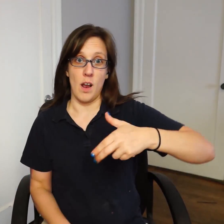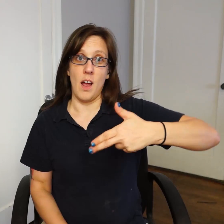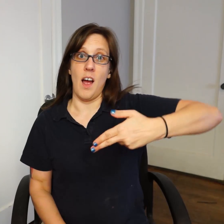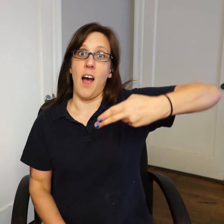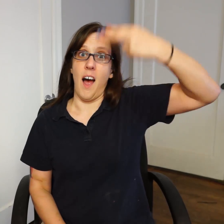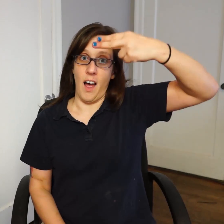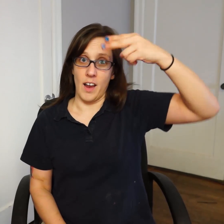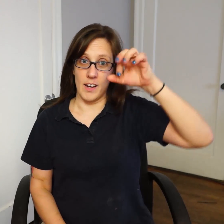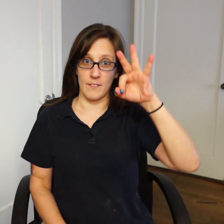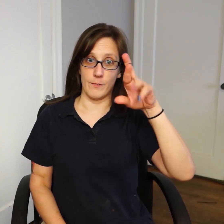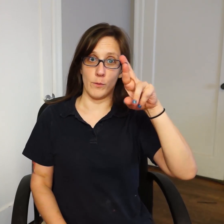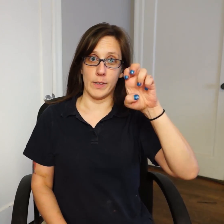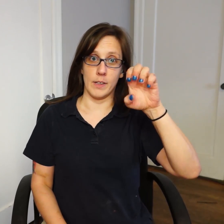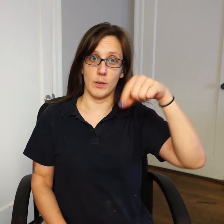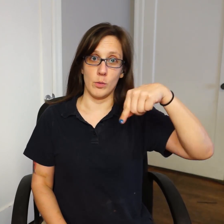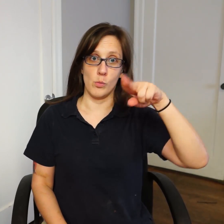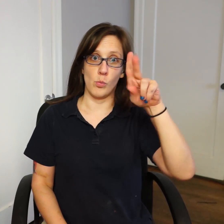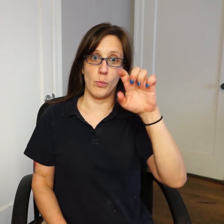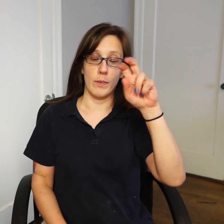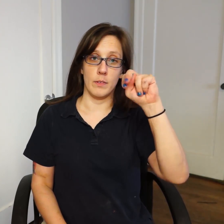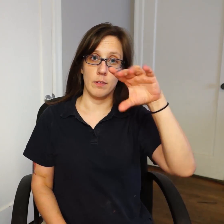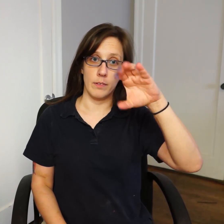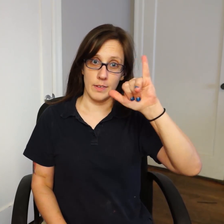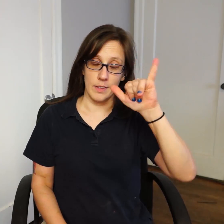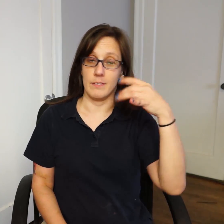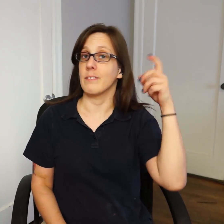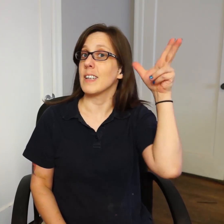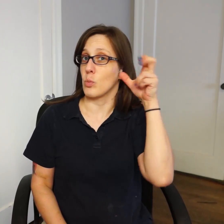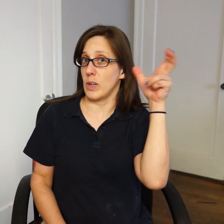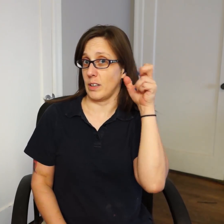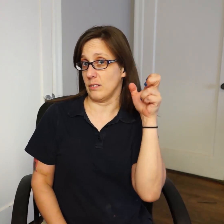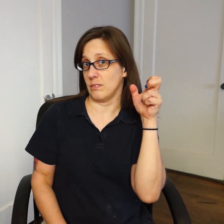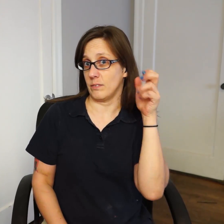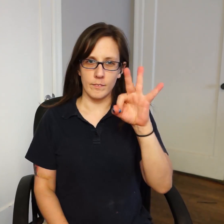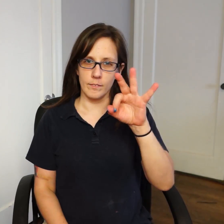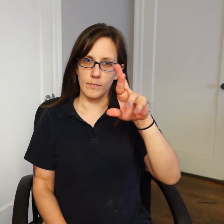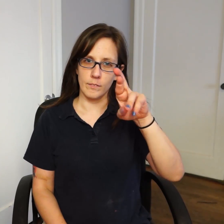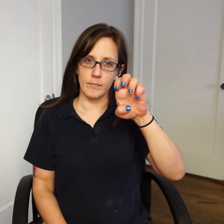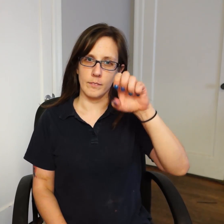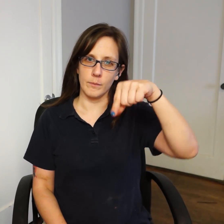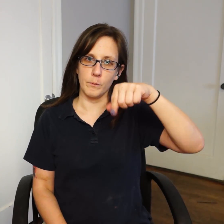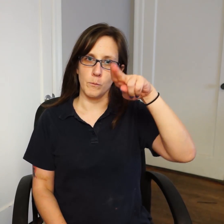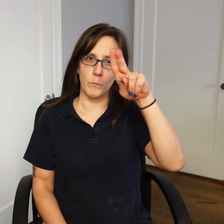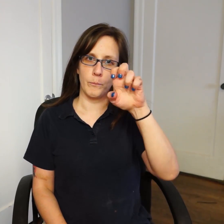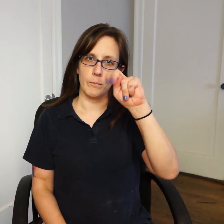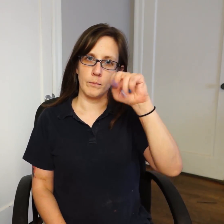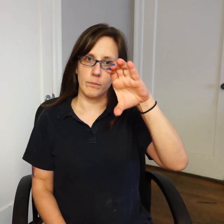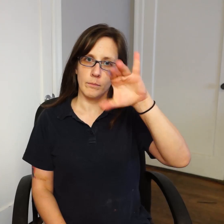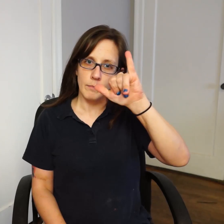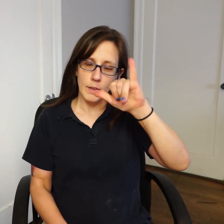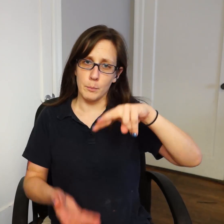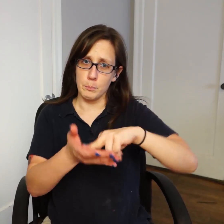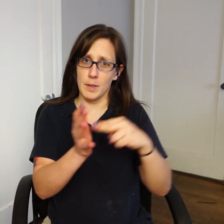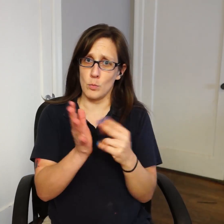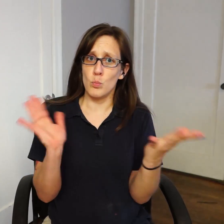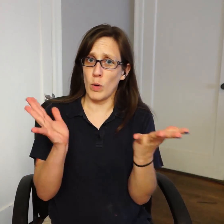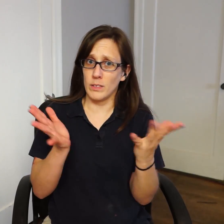basically no high frequency. The difference between low frequency and high frequency, I'll give you an example, is